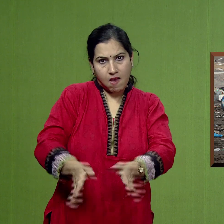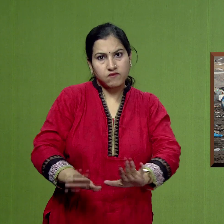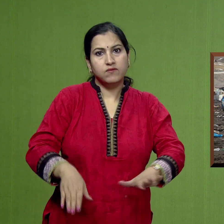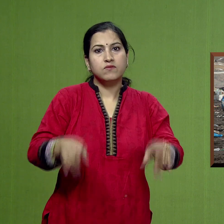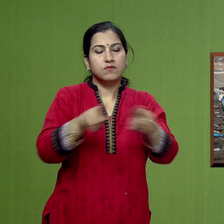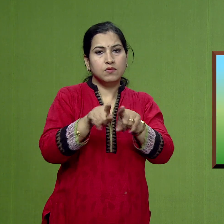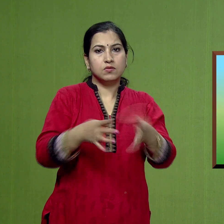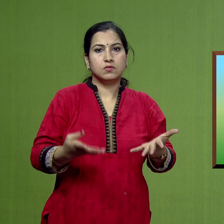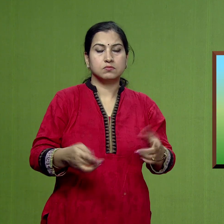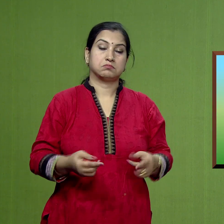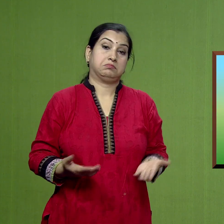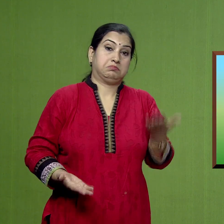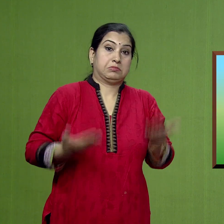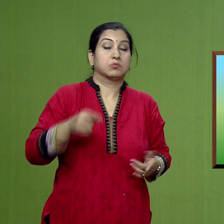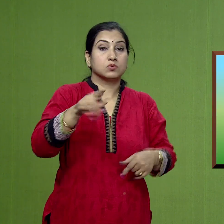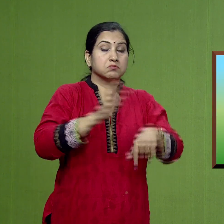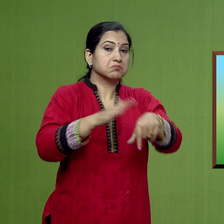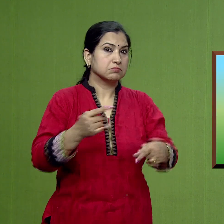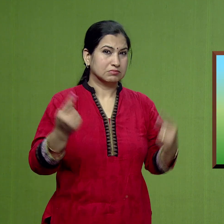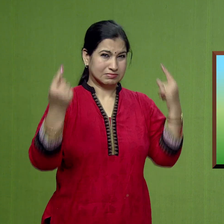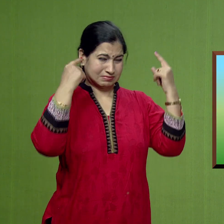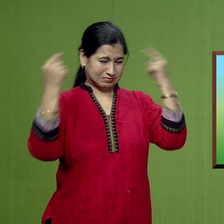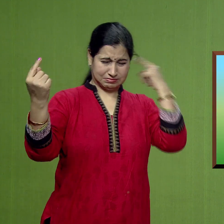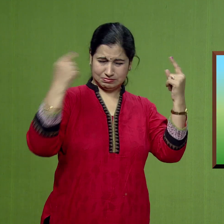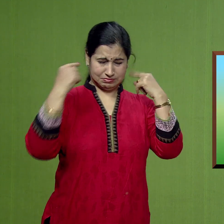You must also be facing noise pollution in the atmosphere